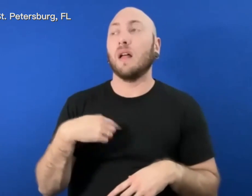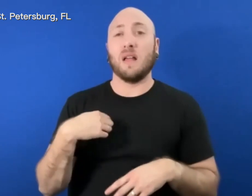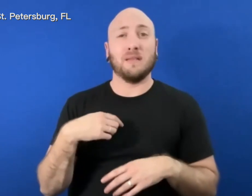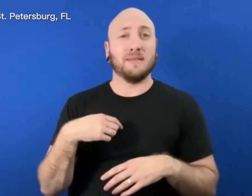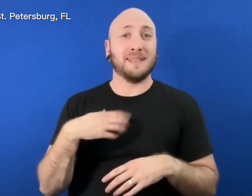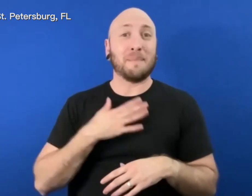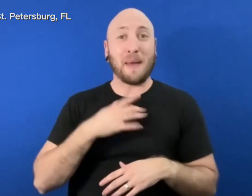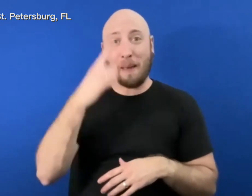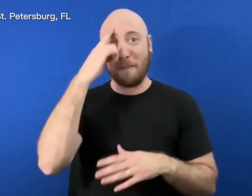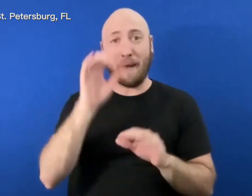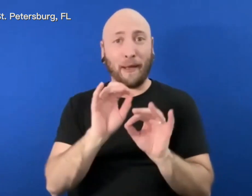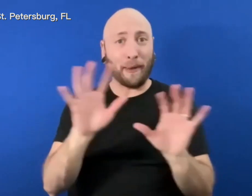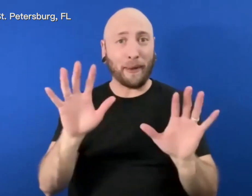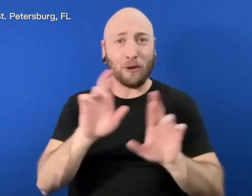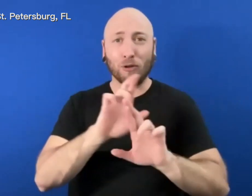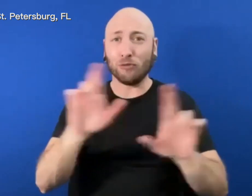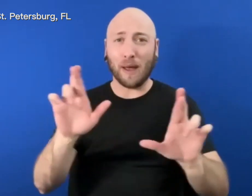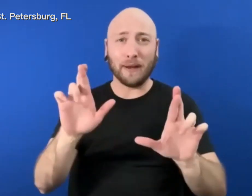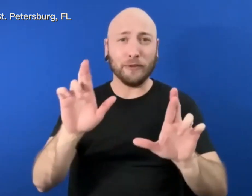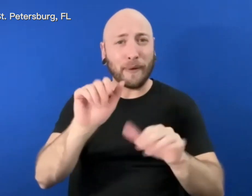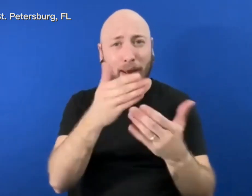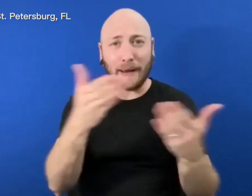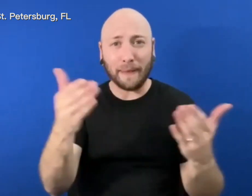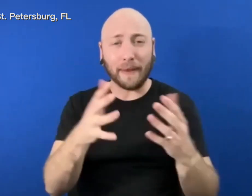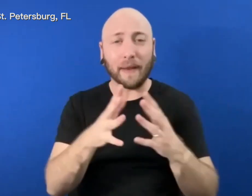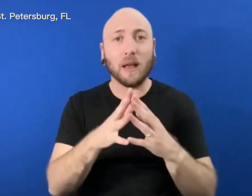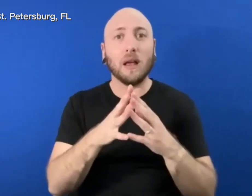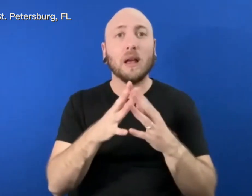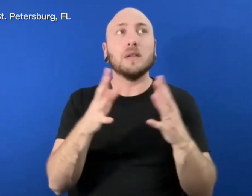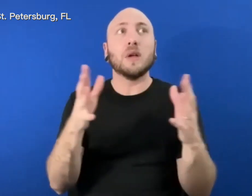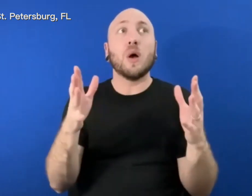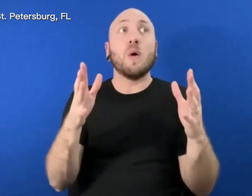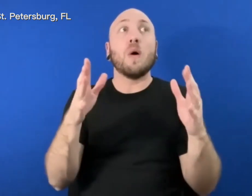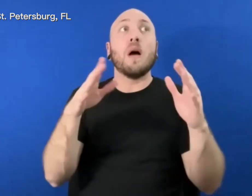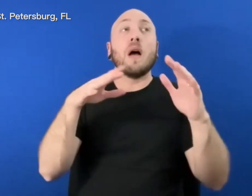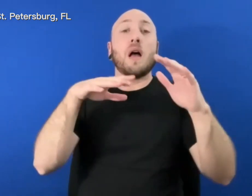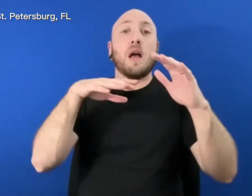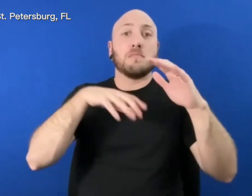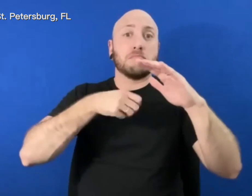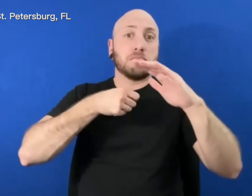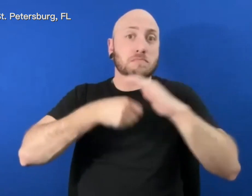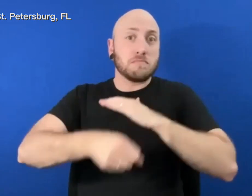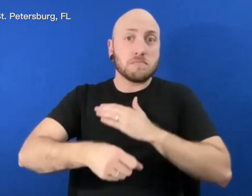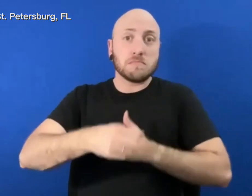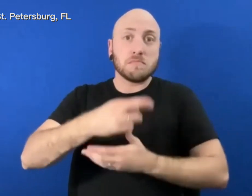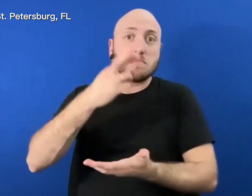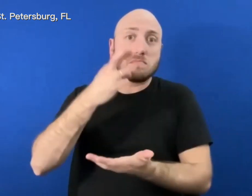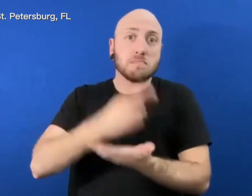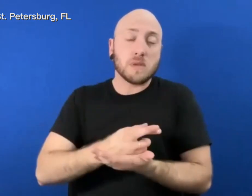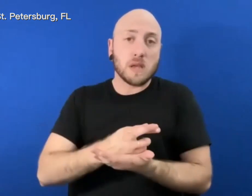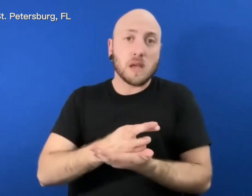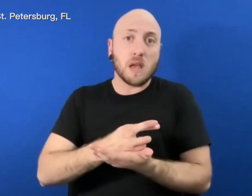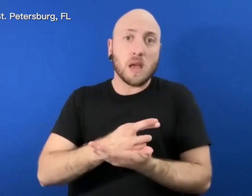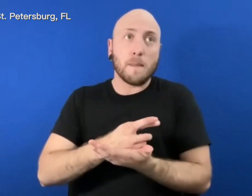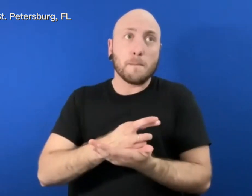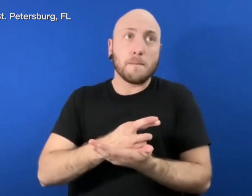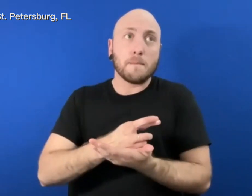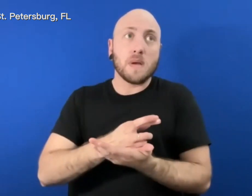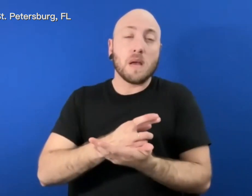took. And I went there completely like wiped of everything I knew. Like, I knew at this